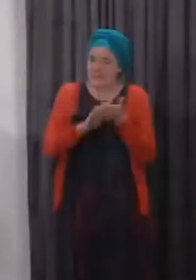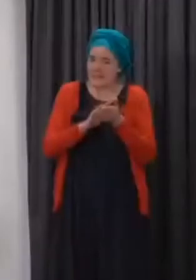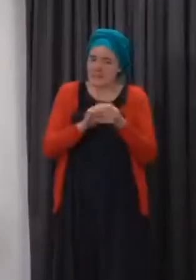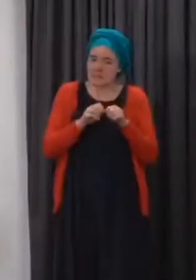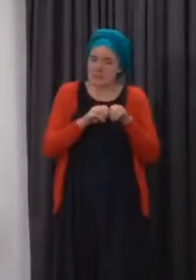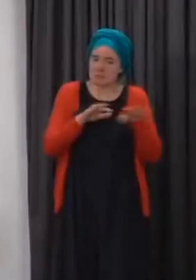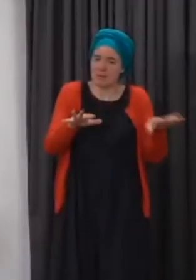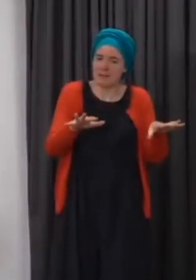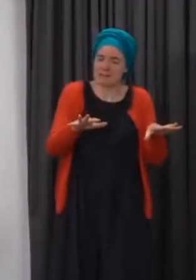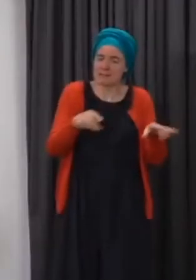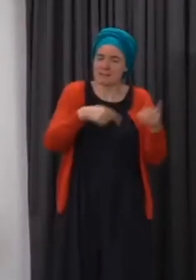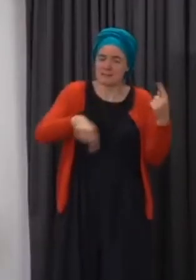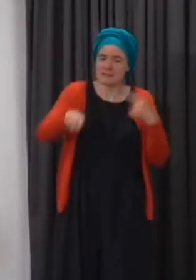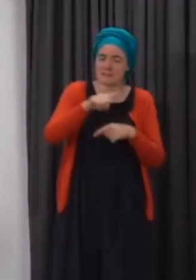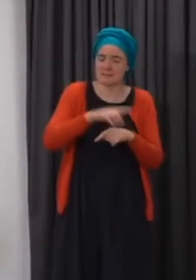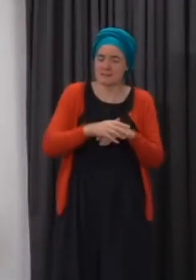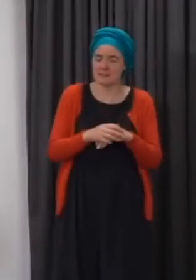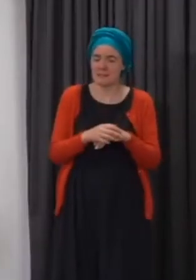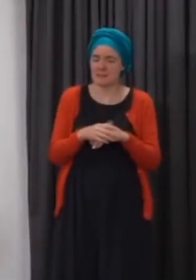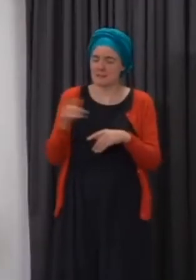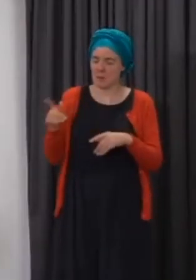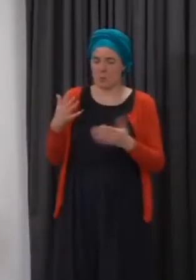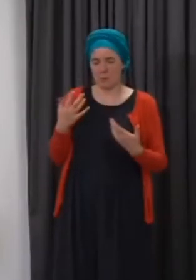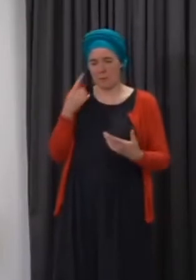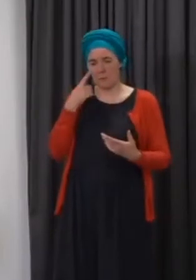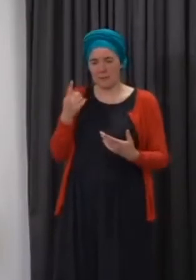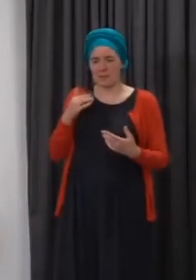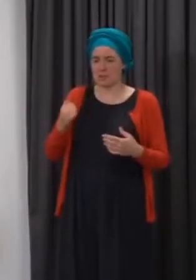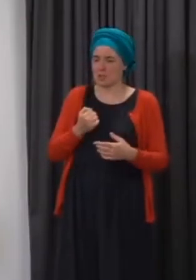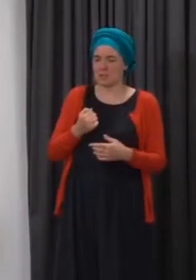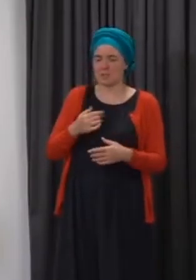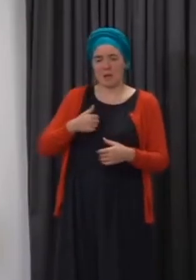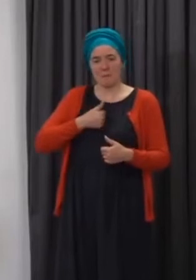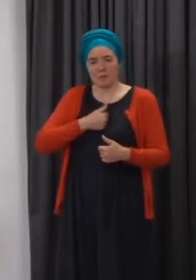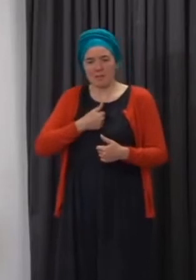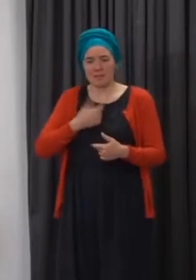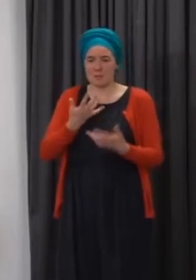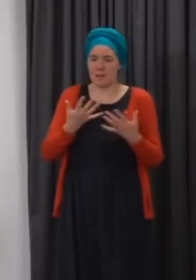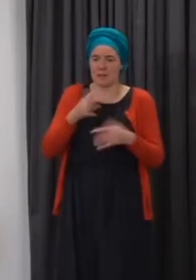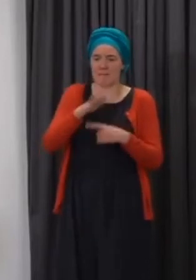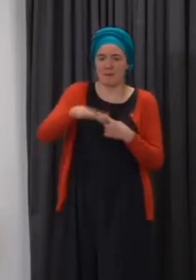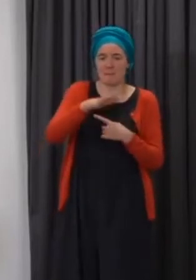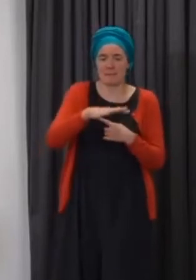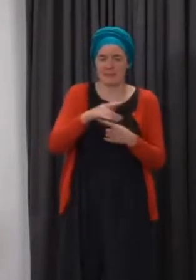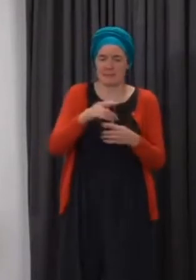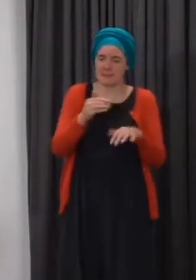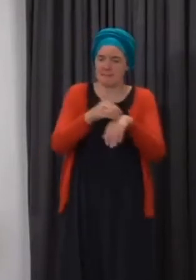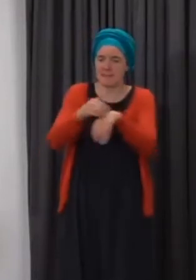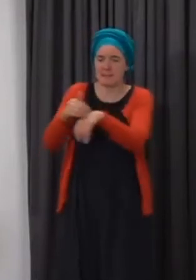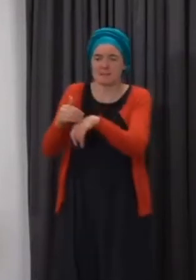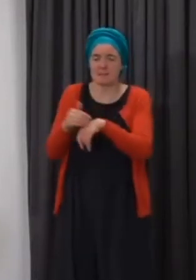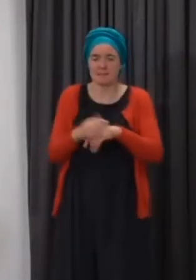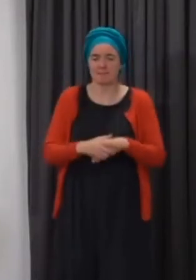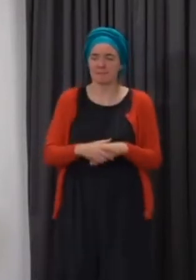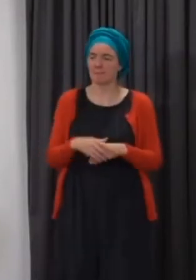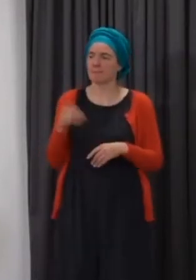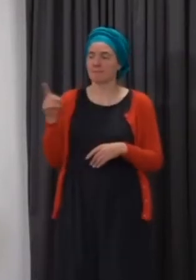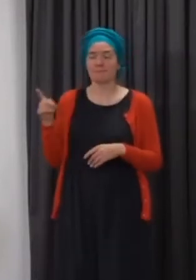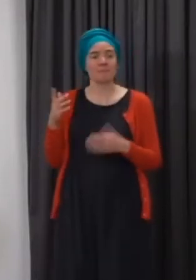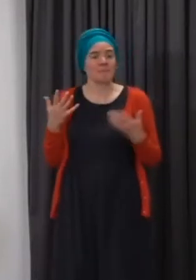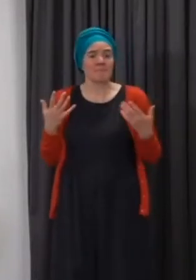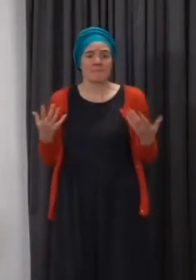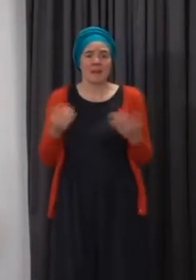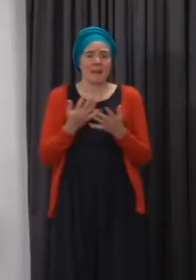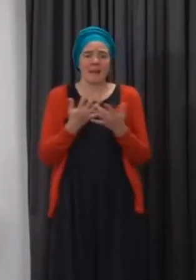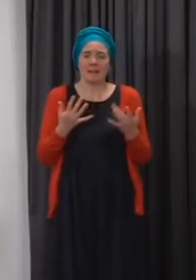I think that every death from coronavirus is a real tragedy for any family and for any loved ones. And whilst, of course,